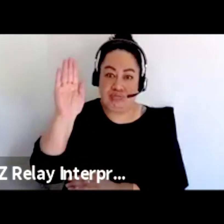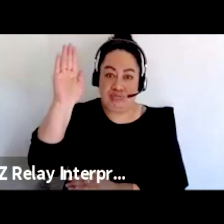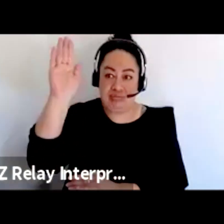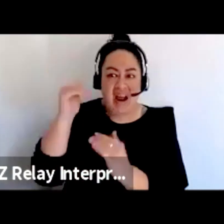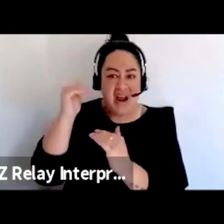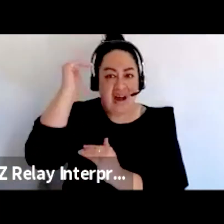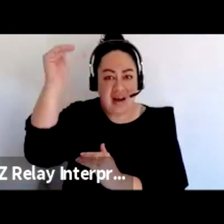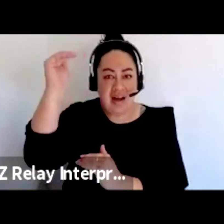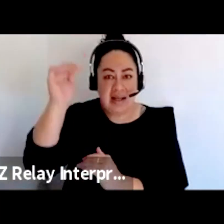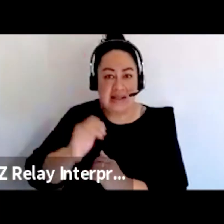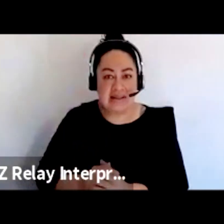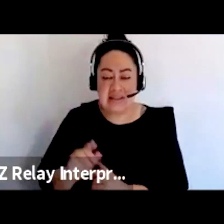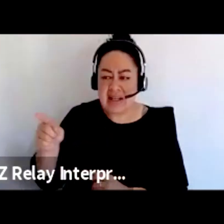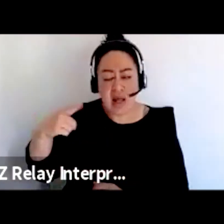of